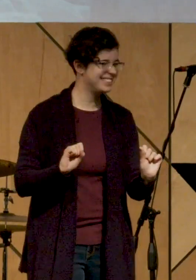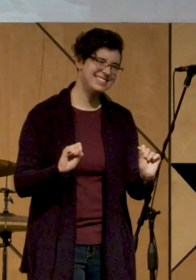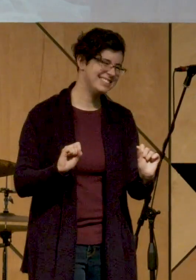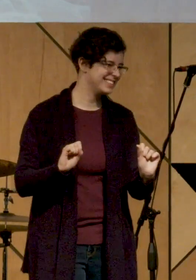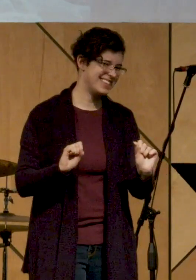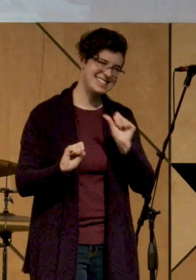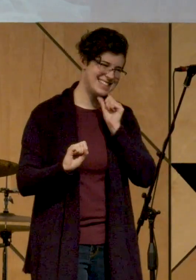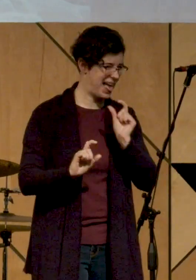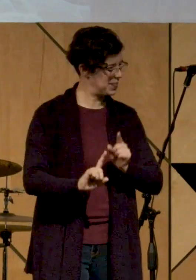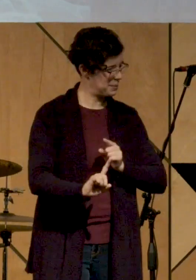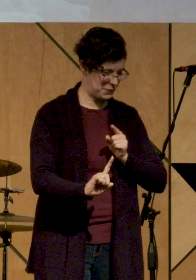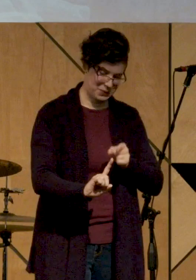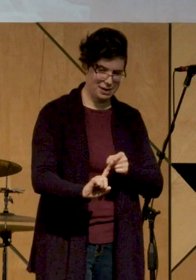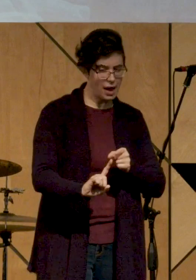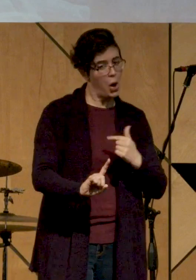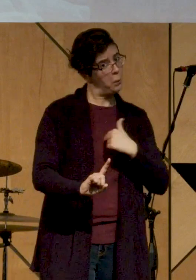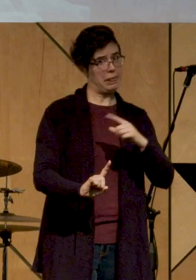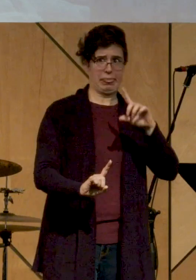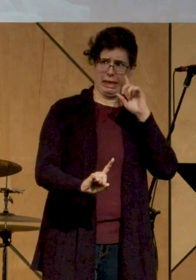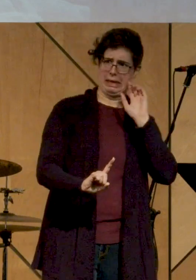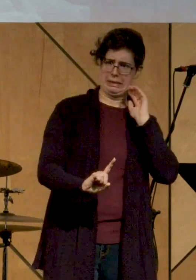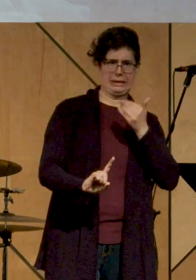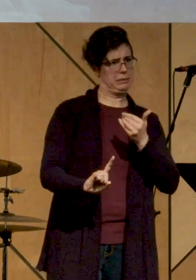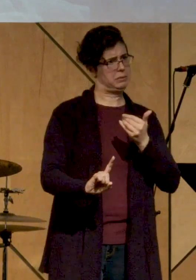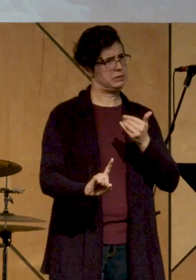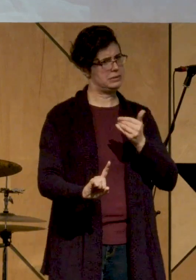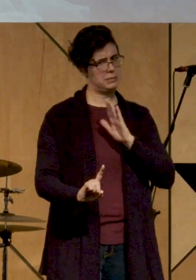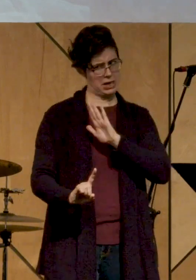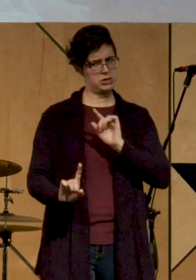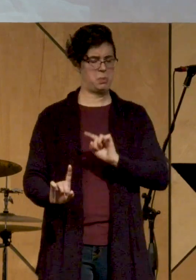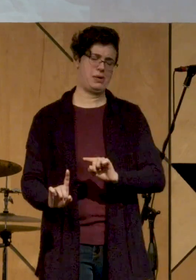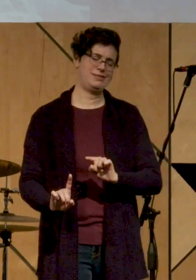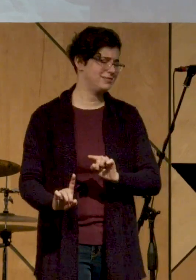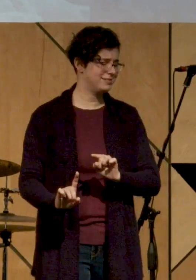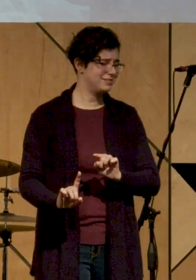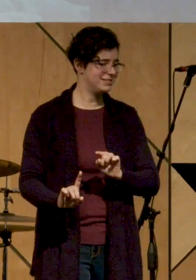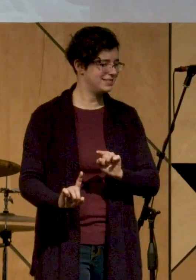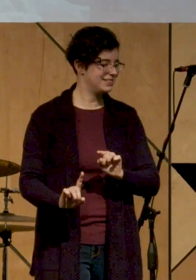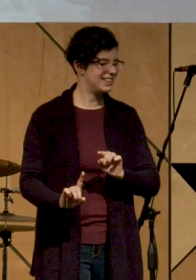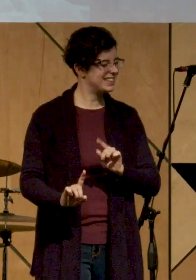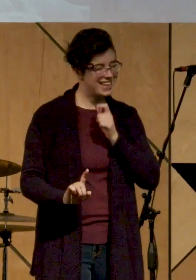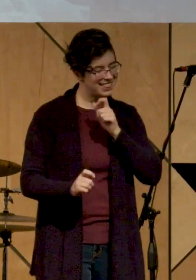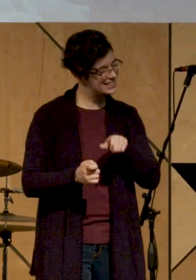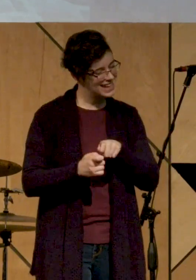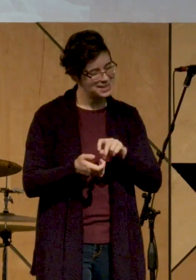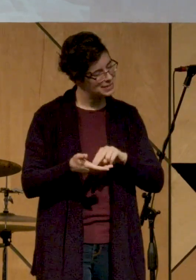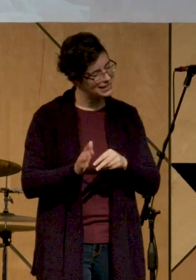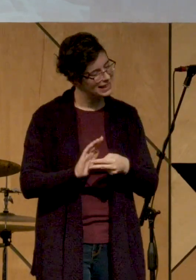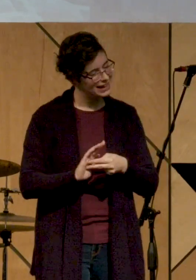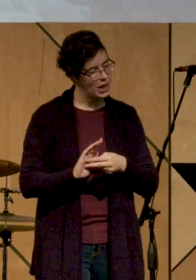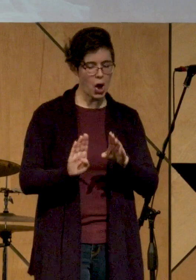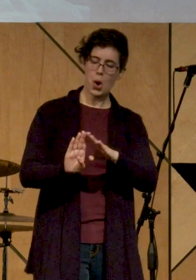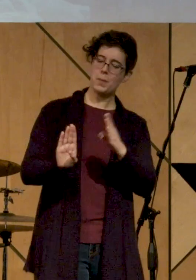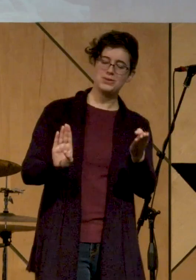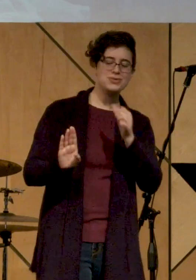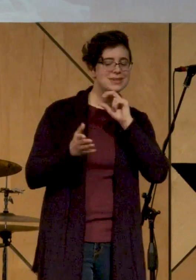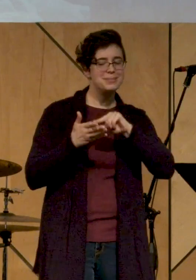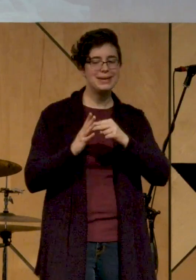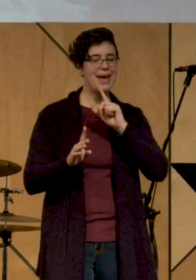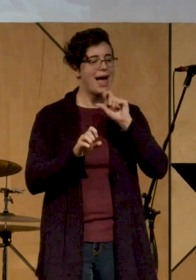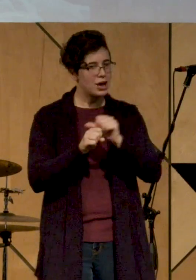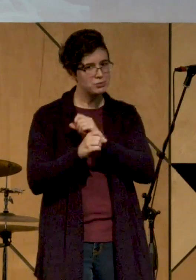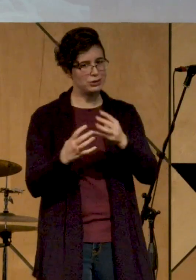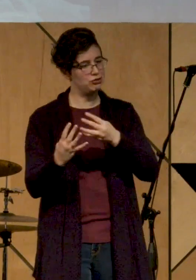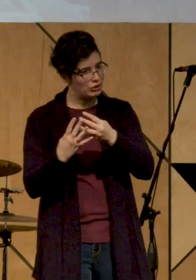jail praying that he would get out of jail, that seems reasonable. But that's not exactly what Paul is saying here,